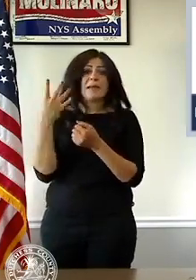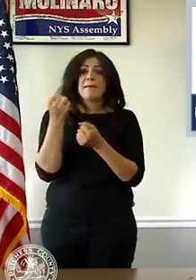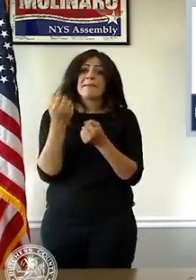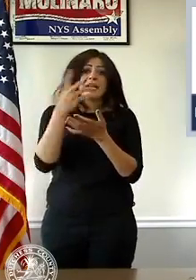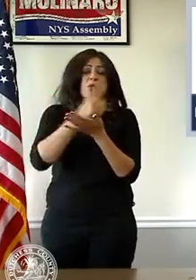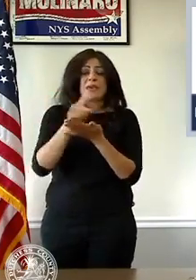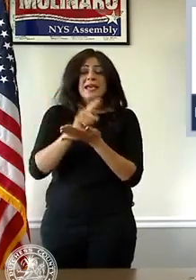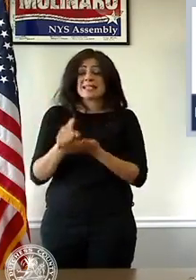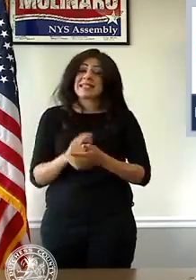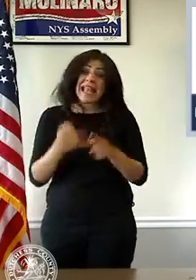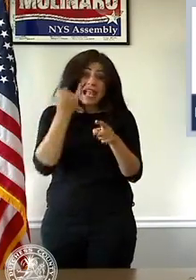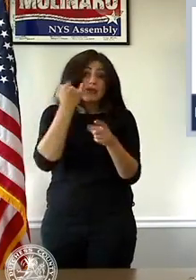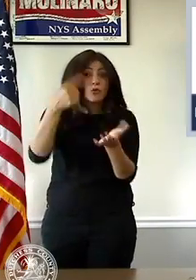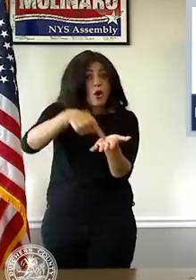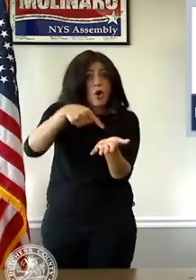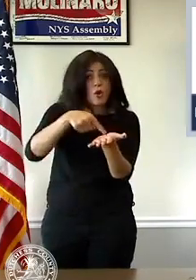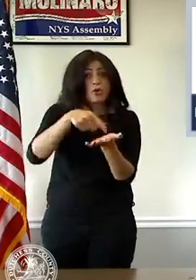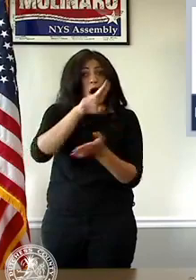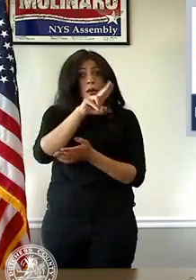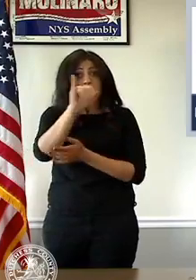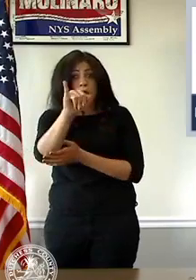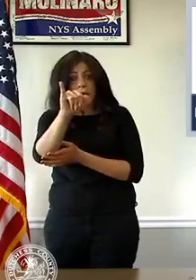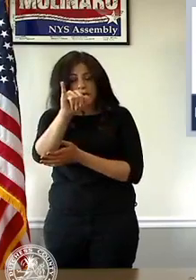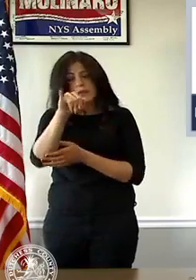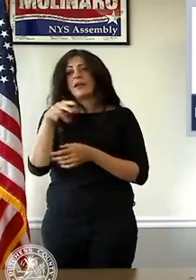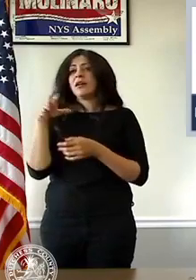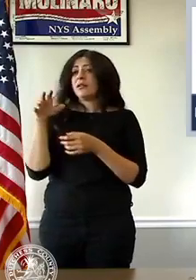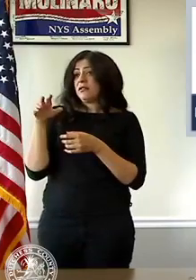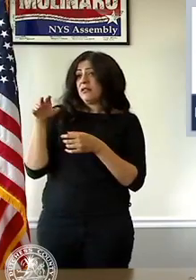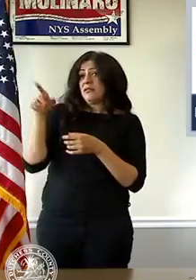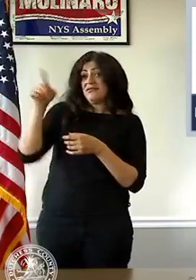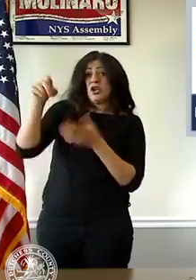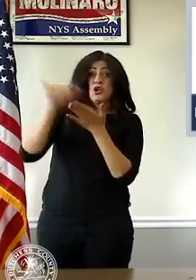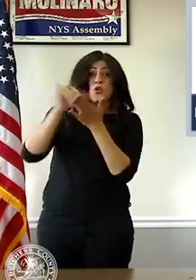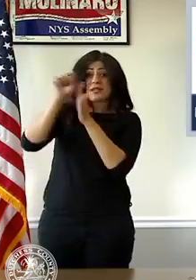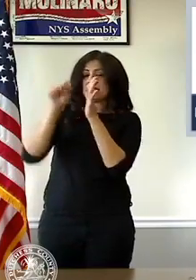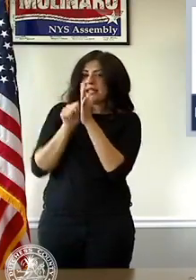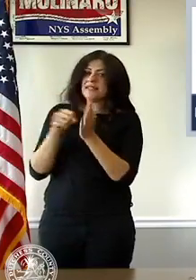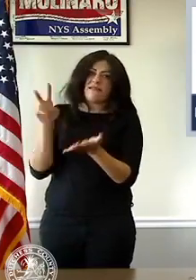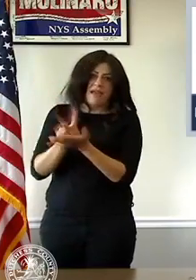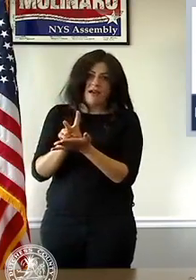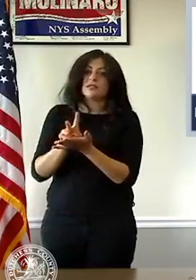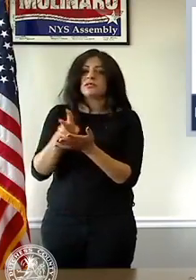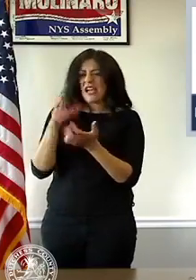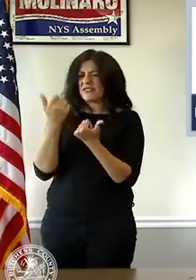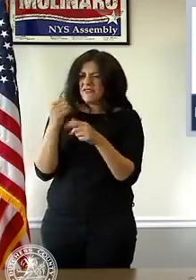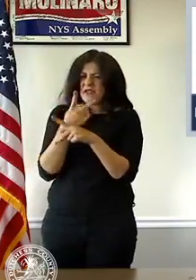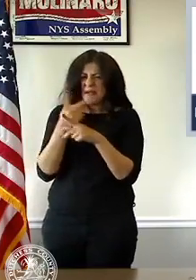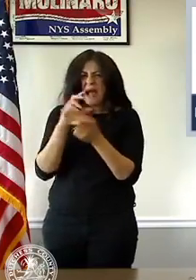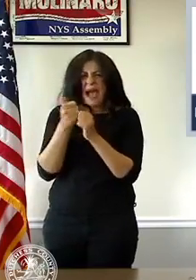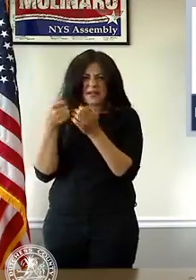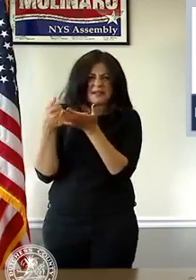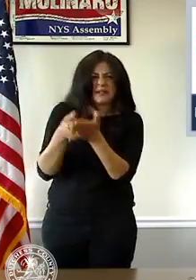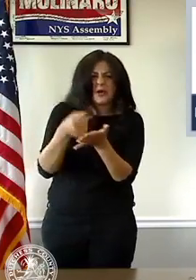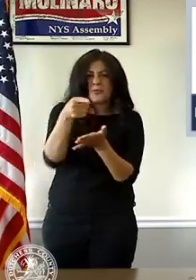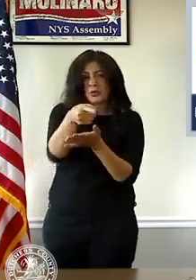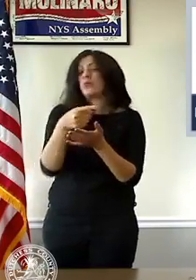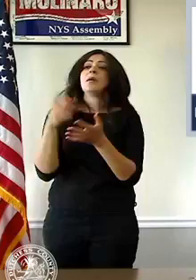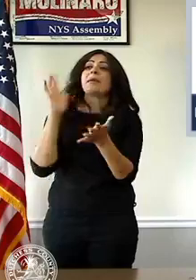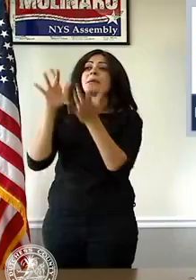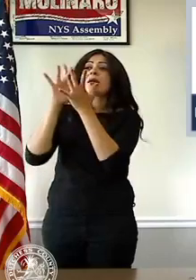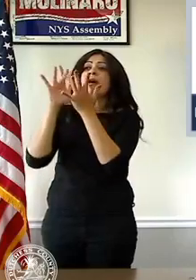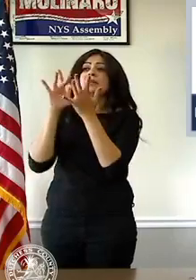we have to figure out a way to get that to you. So continue to reach out if it's due you. I mean, if you're owed it, continue to reach out. Reach out to your